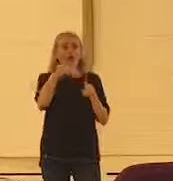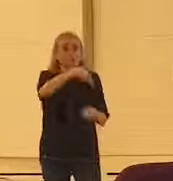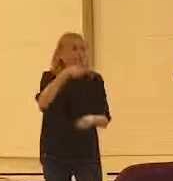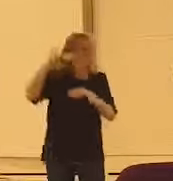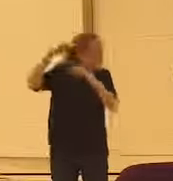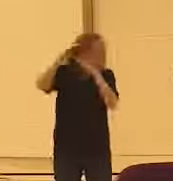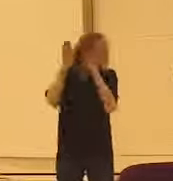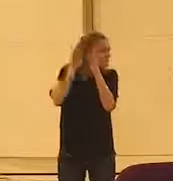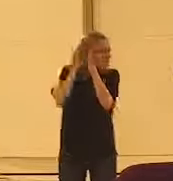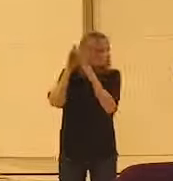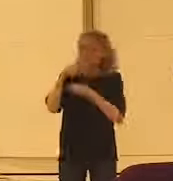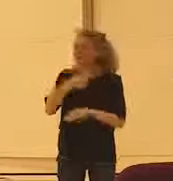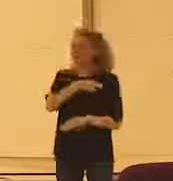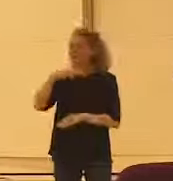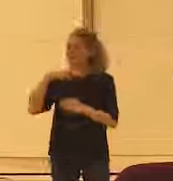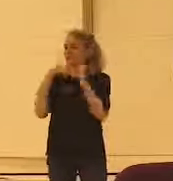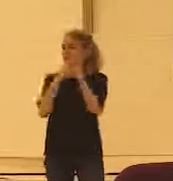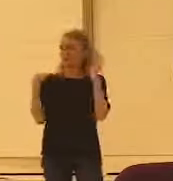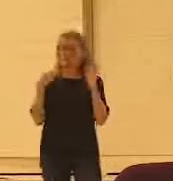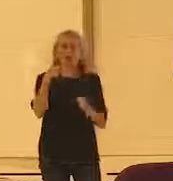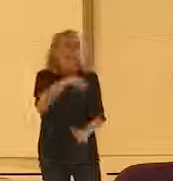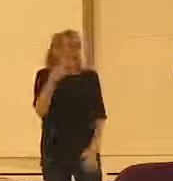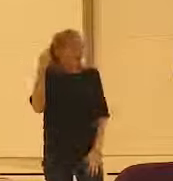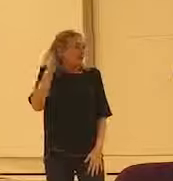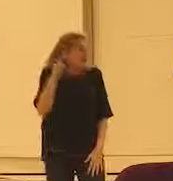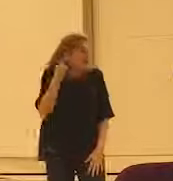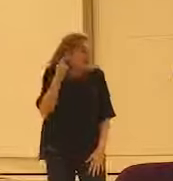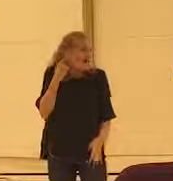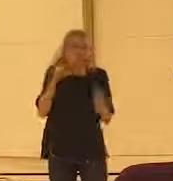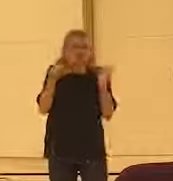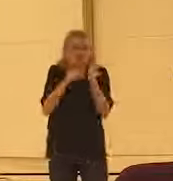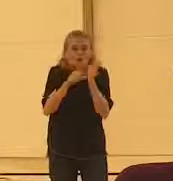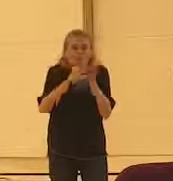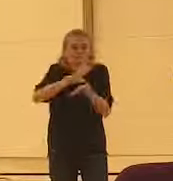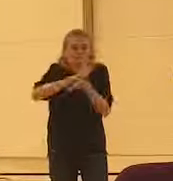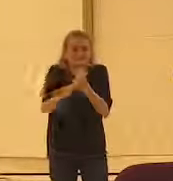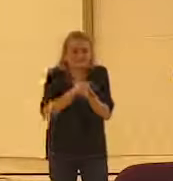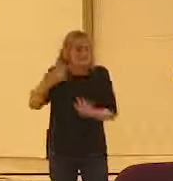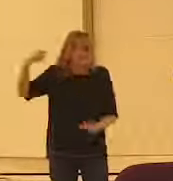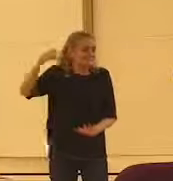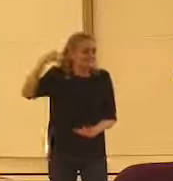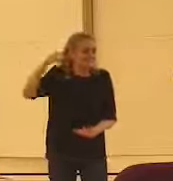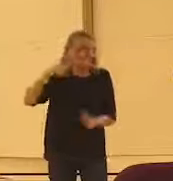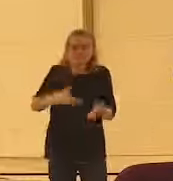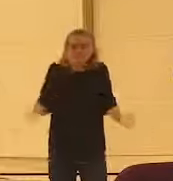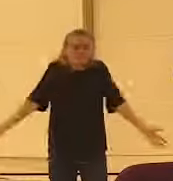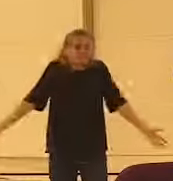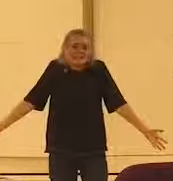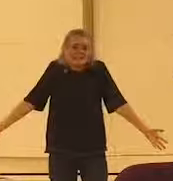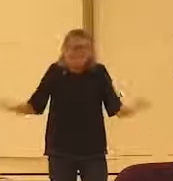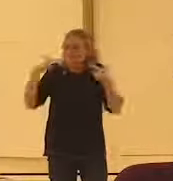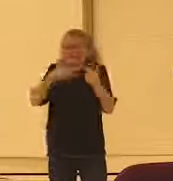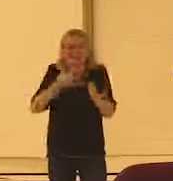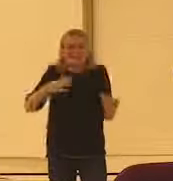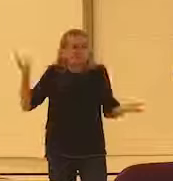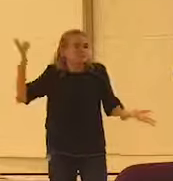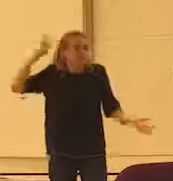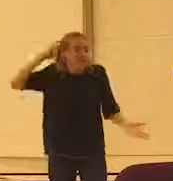negative already. They're focusing on that ear thing already. There's a problem, it's damaged, they're being